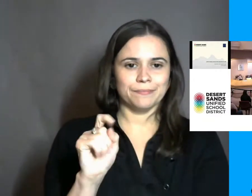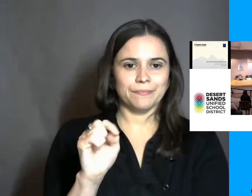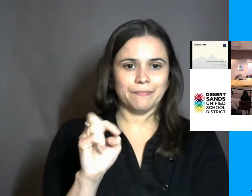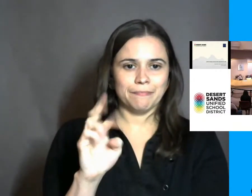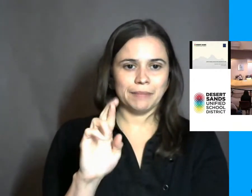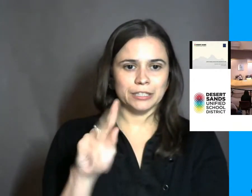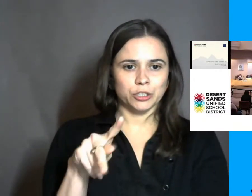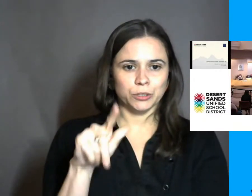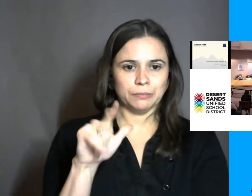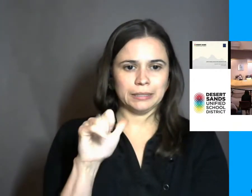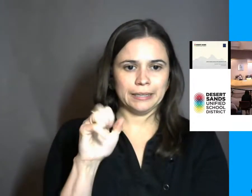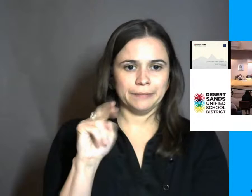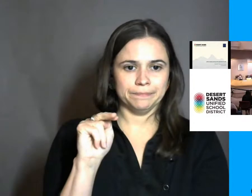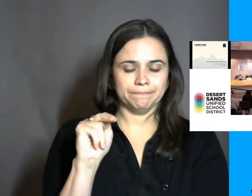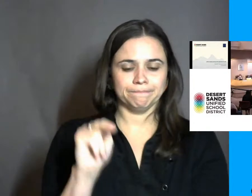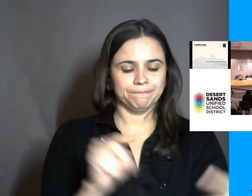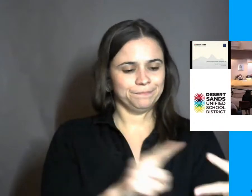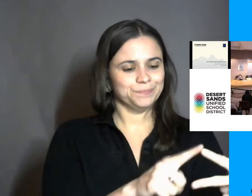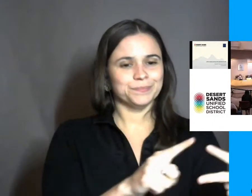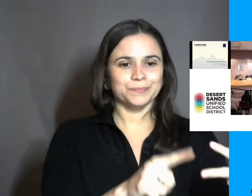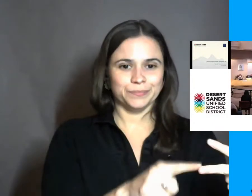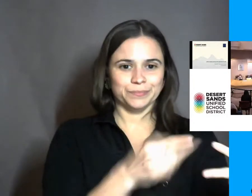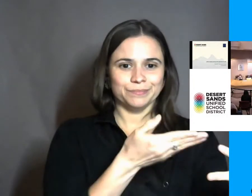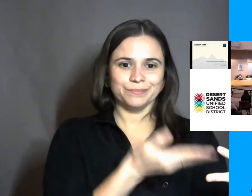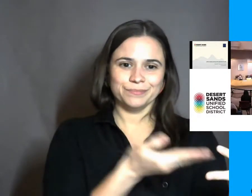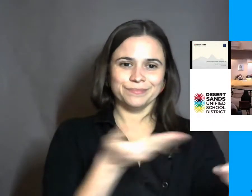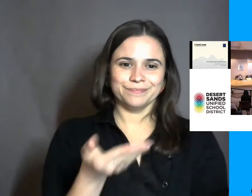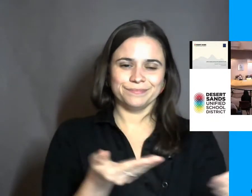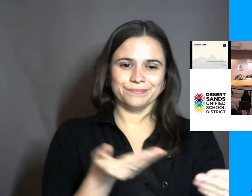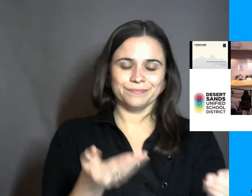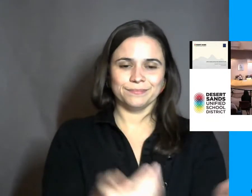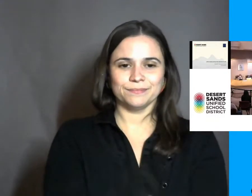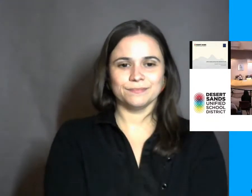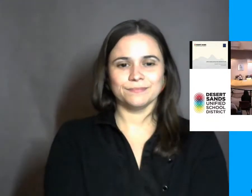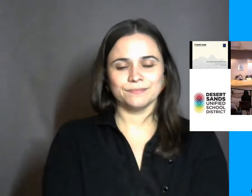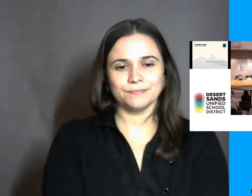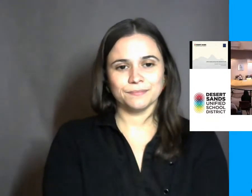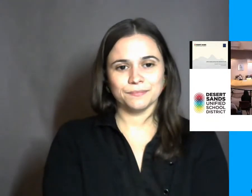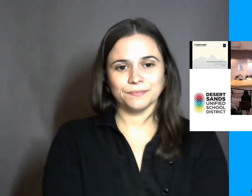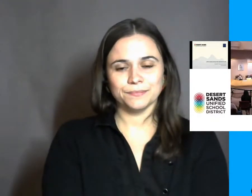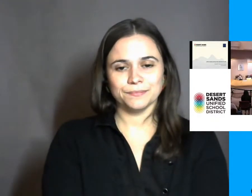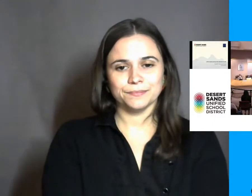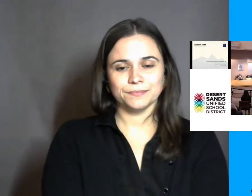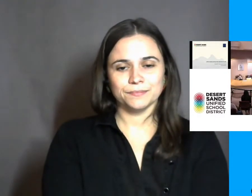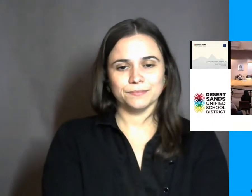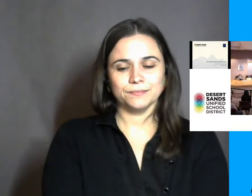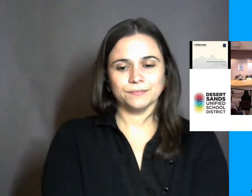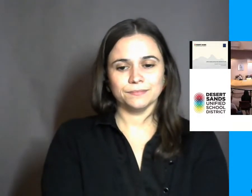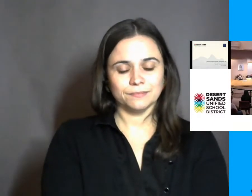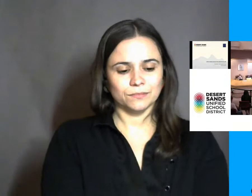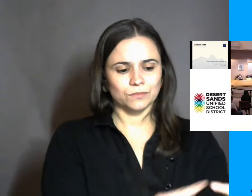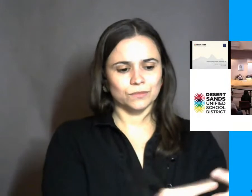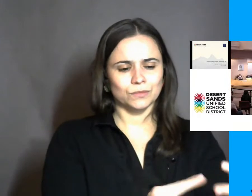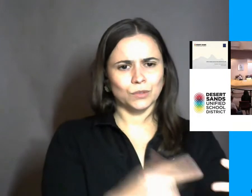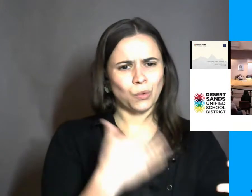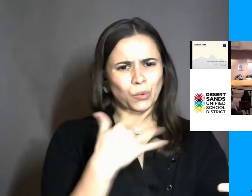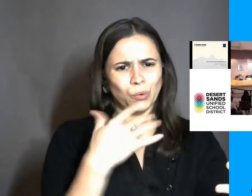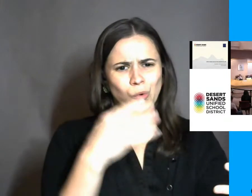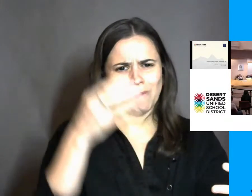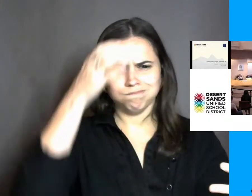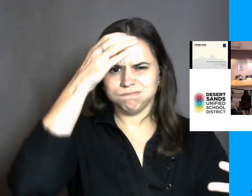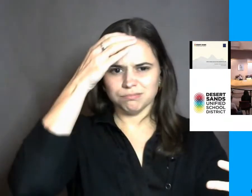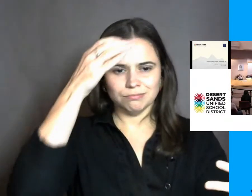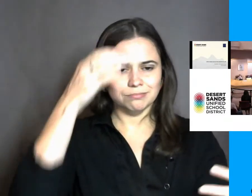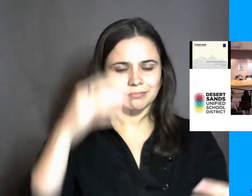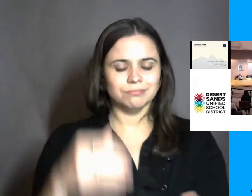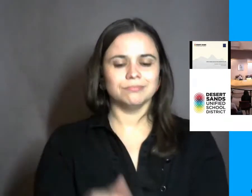Rose from Runau Clark Architects with us today. They both have a depth of knowledge within the district. Obviously, Roger